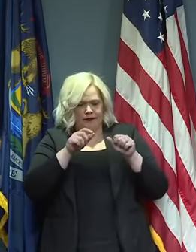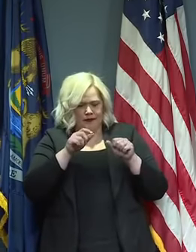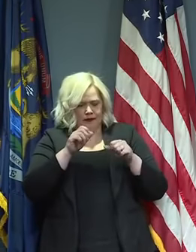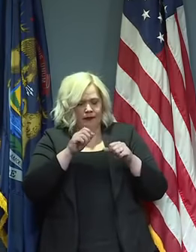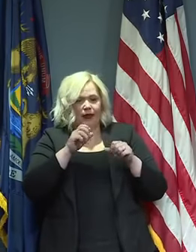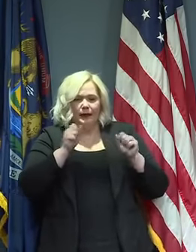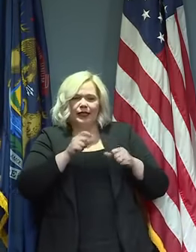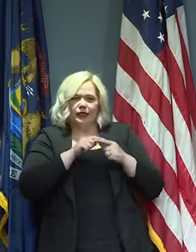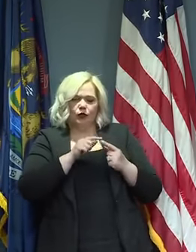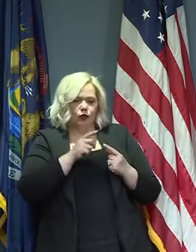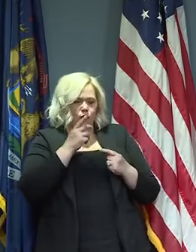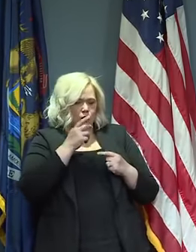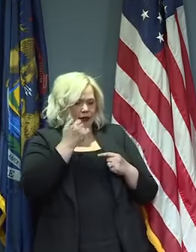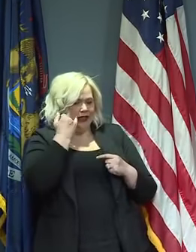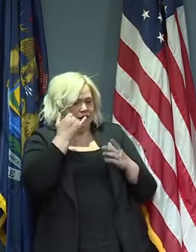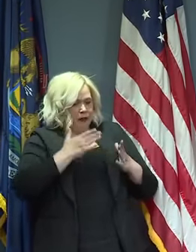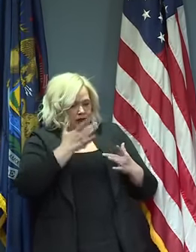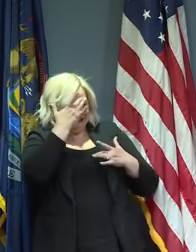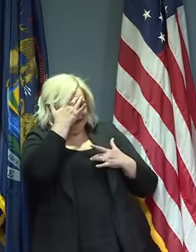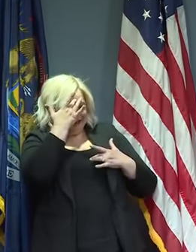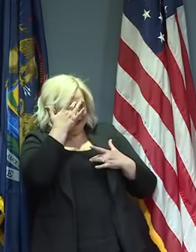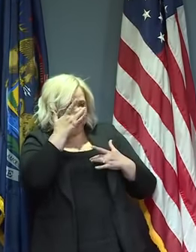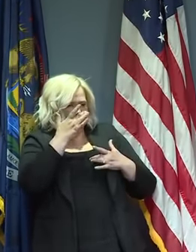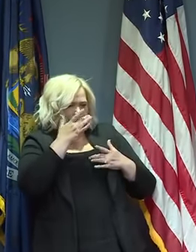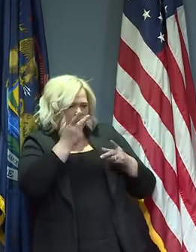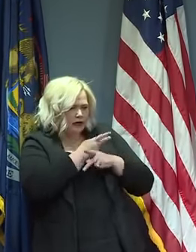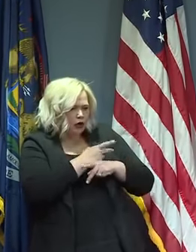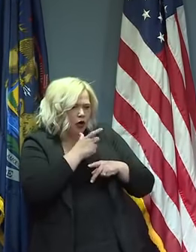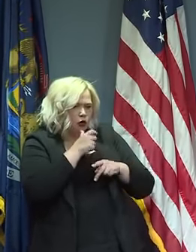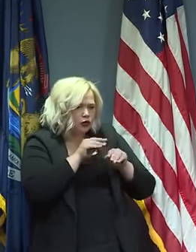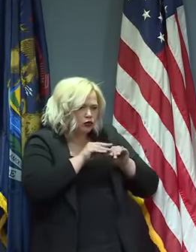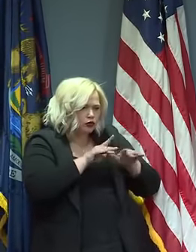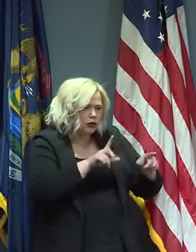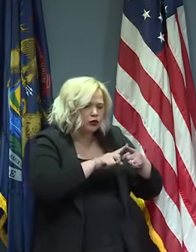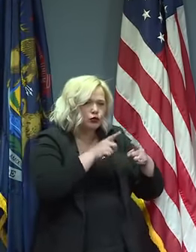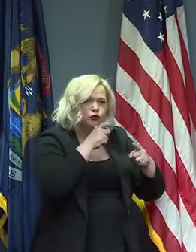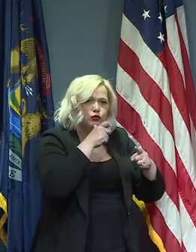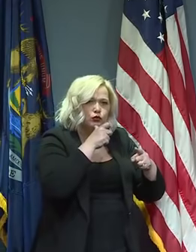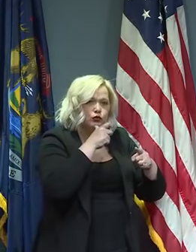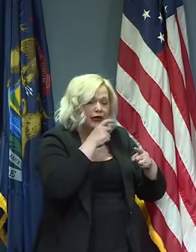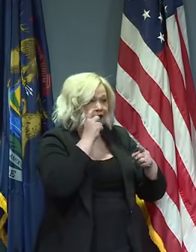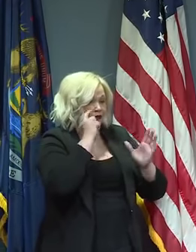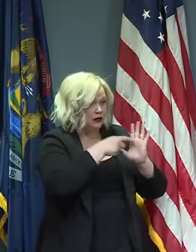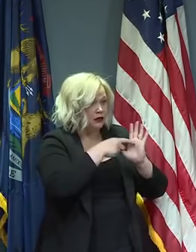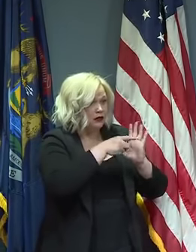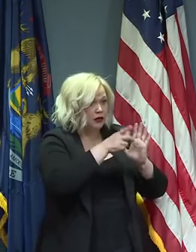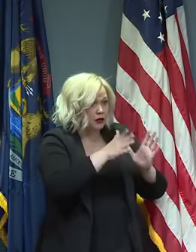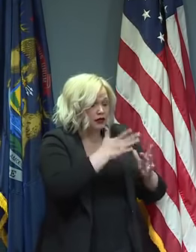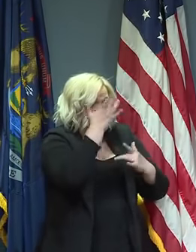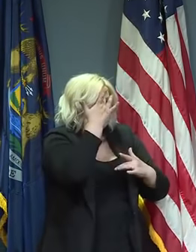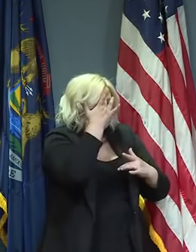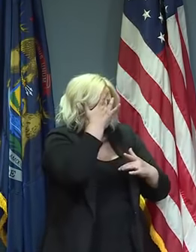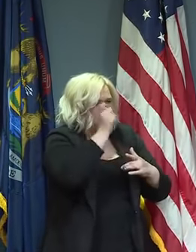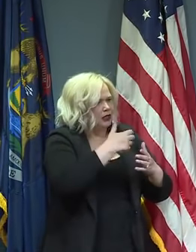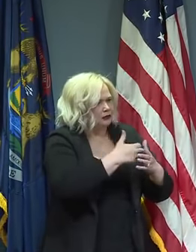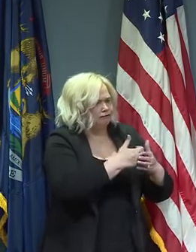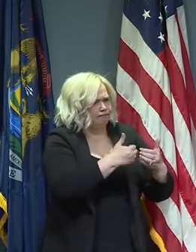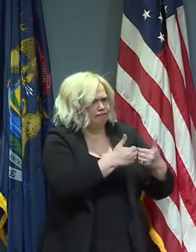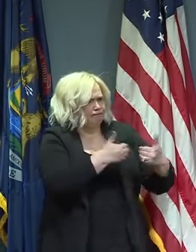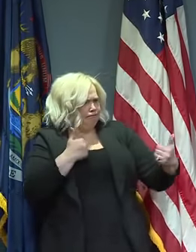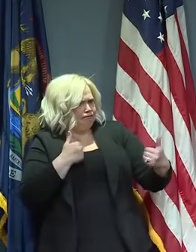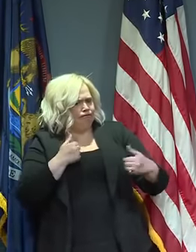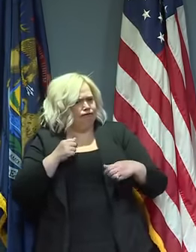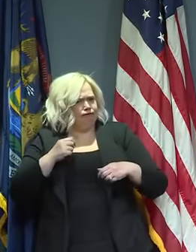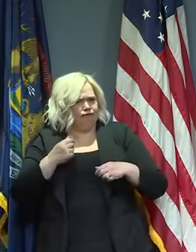the workplace and then to isolate any positive cases is going to be an essential skill